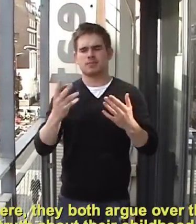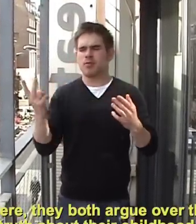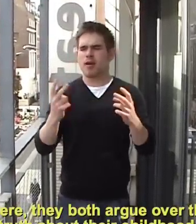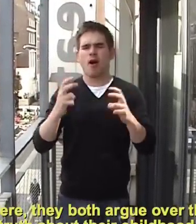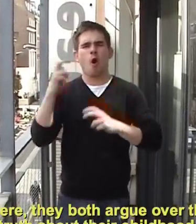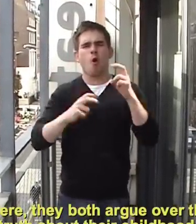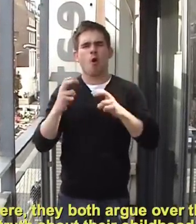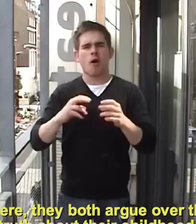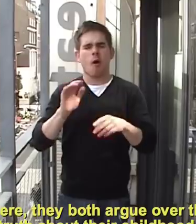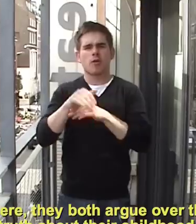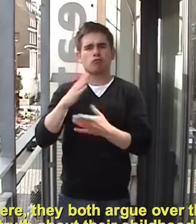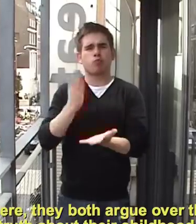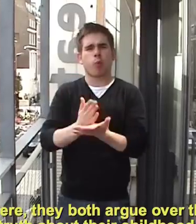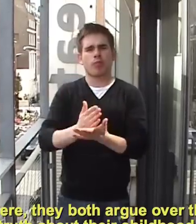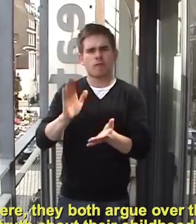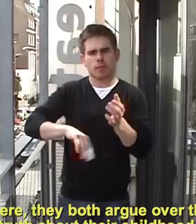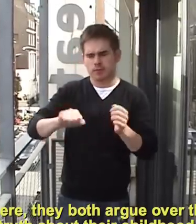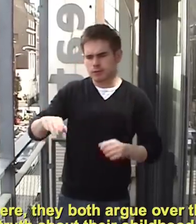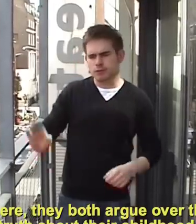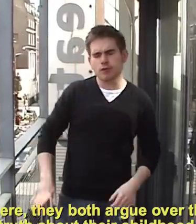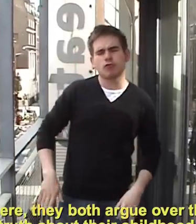There they both argue over the truth about their childhood.